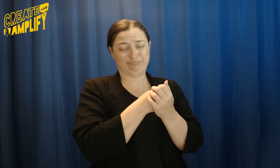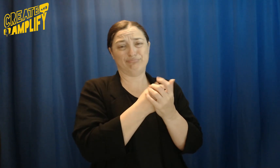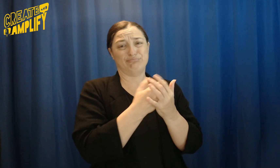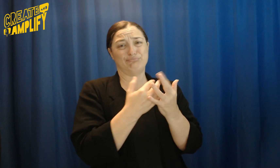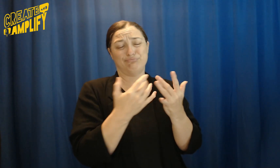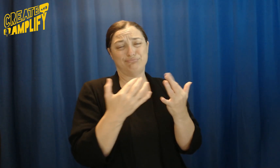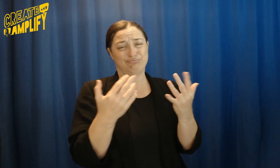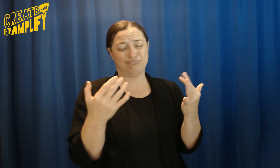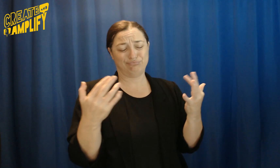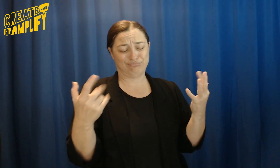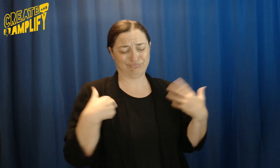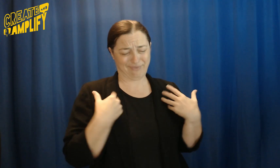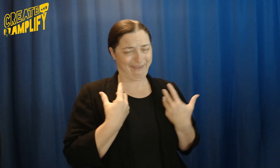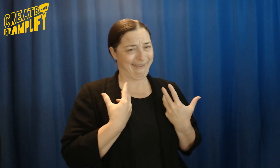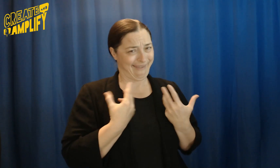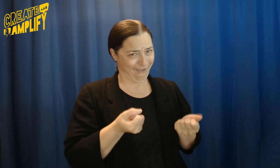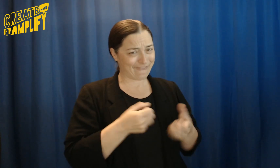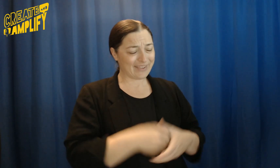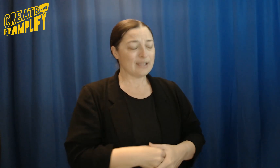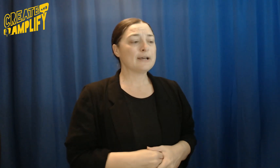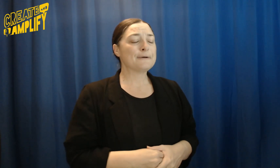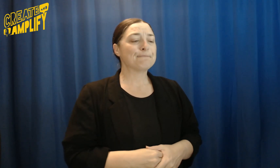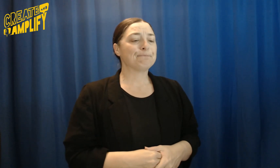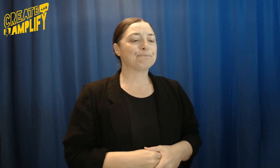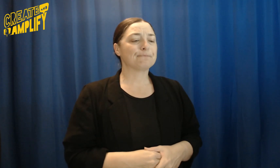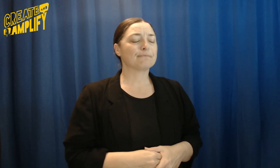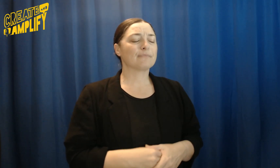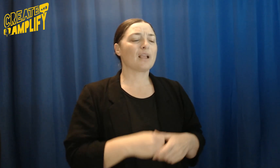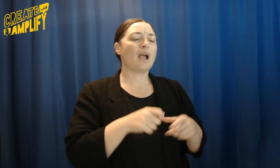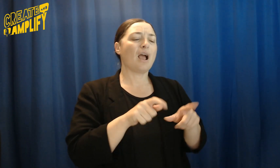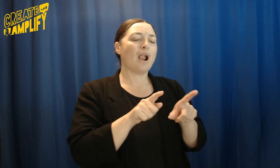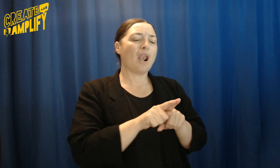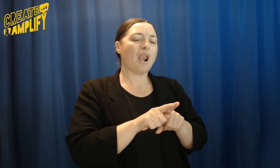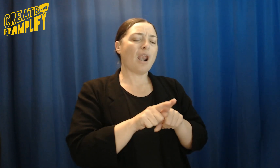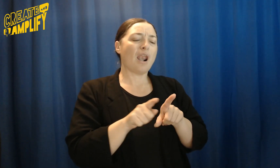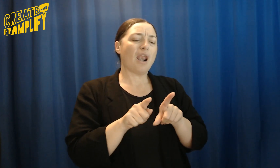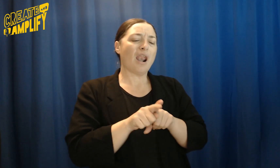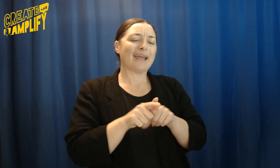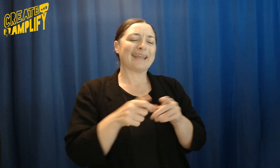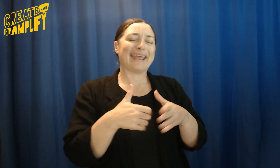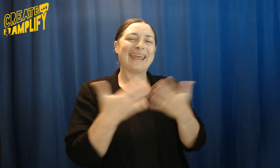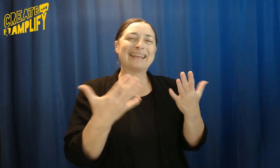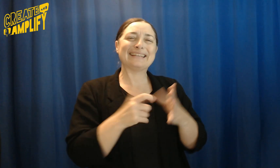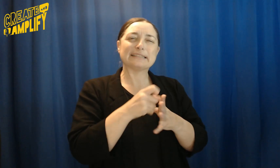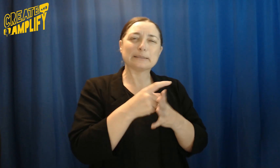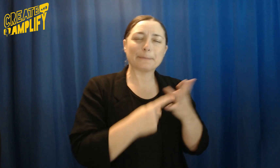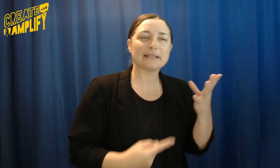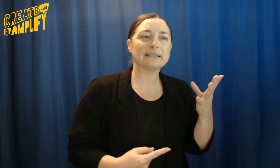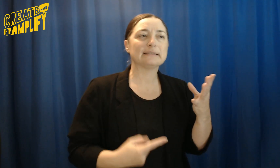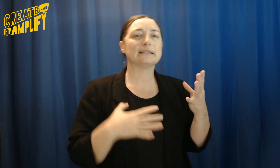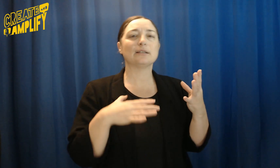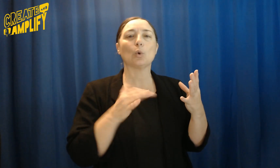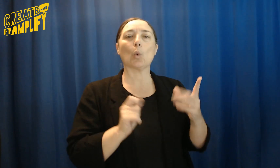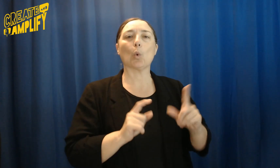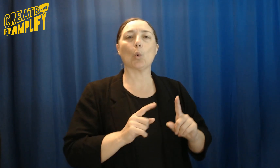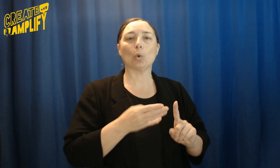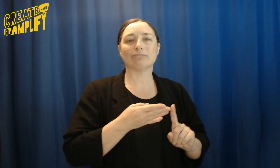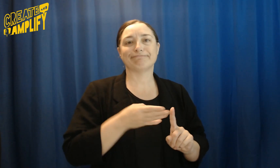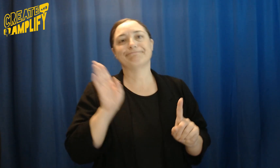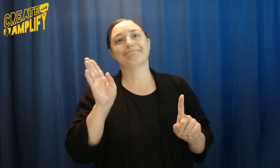on. And like any disability or any divergence, we are creative. We're